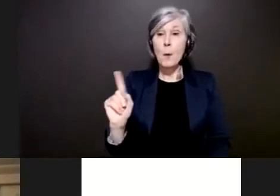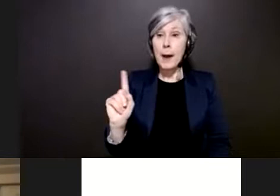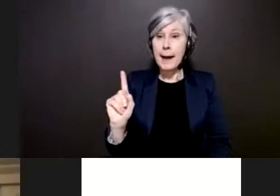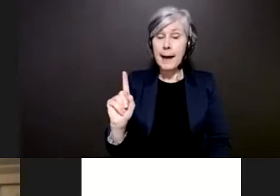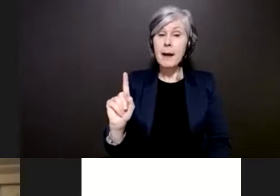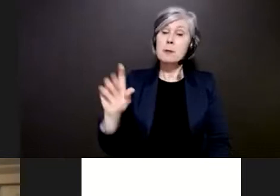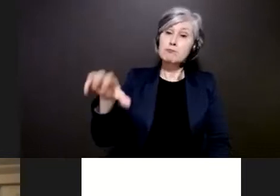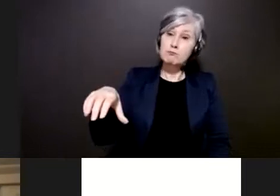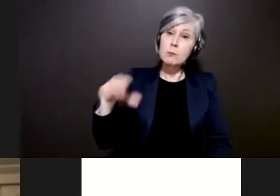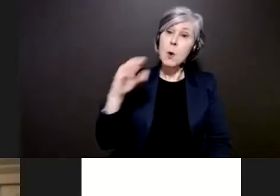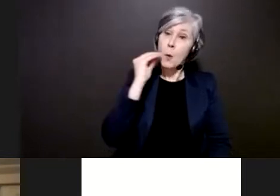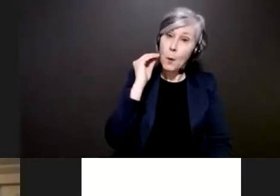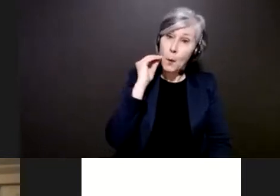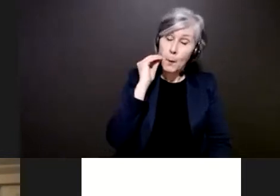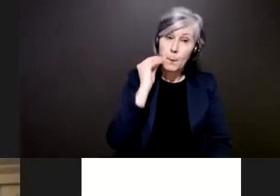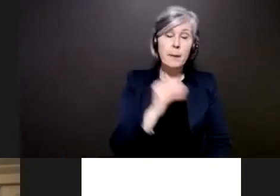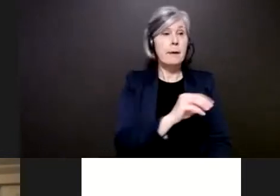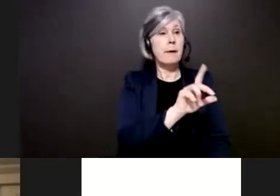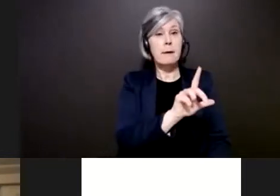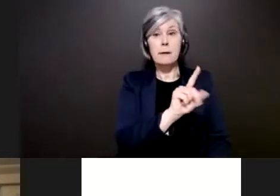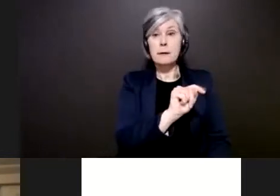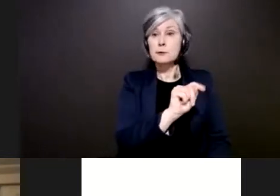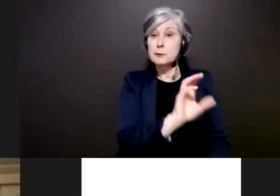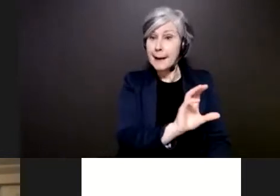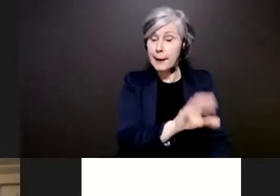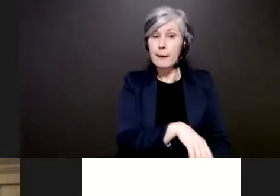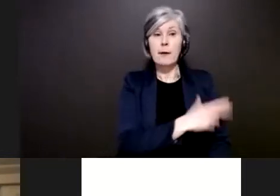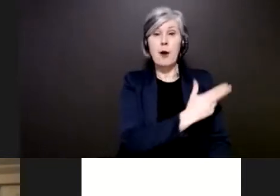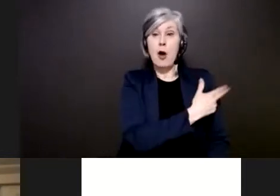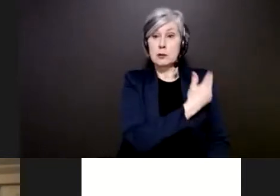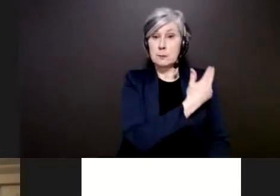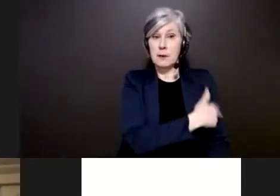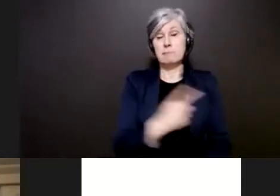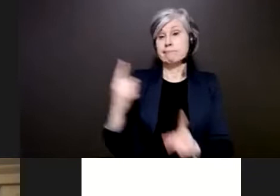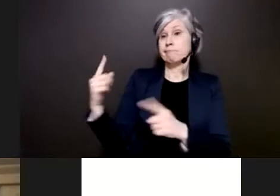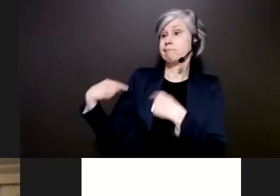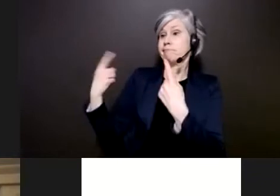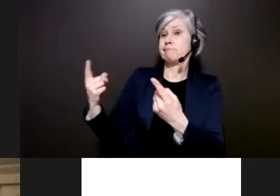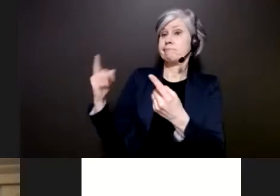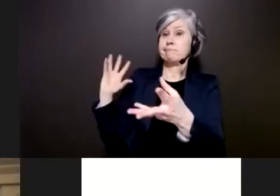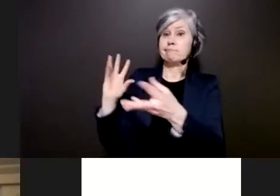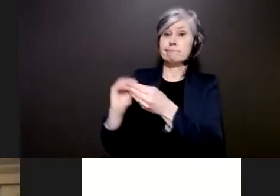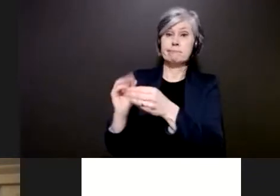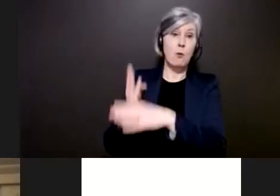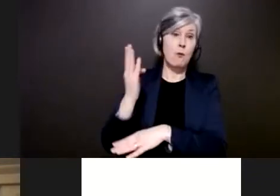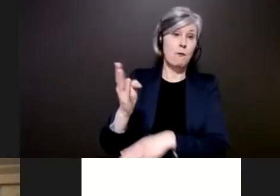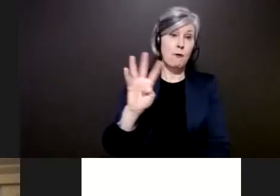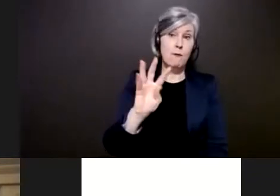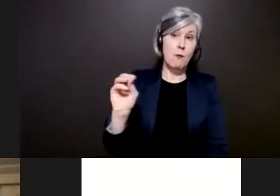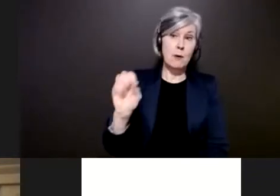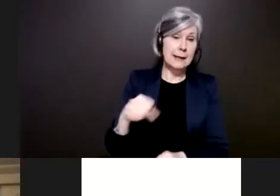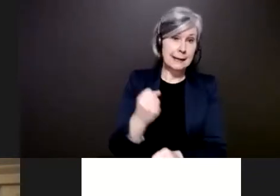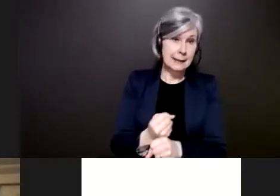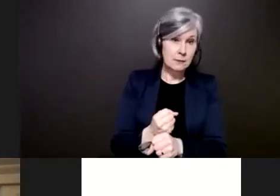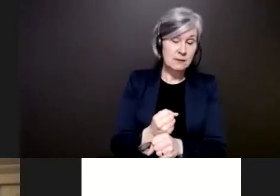is my firsthand experience over 40 years of doing this. Never before in history have older people's